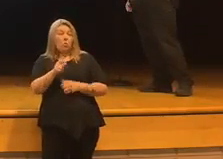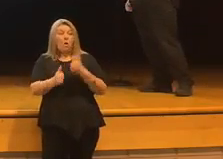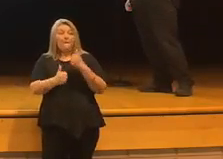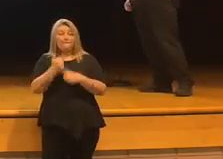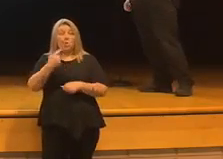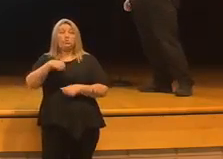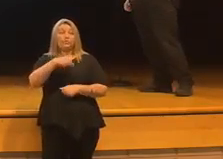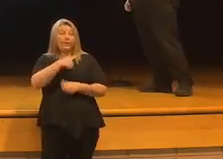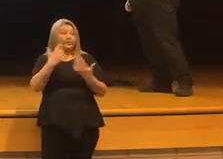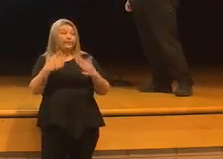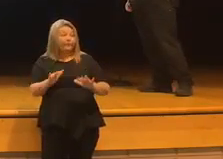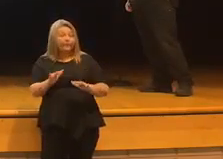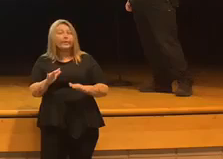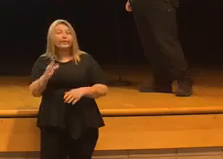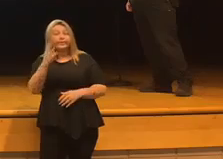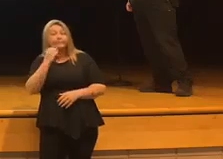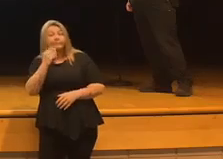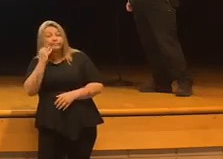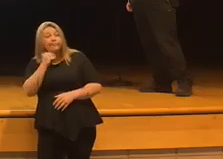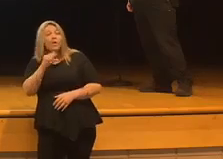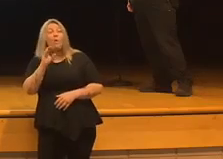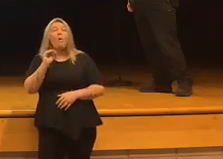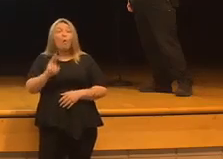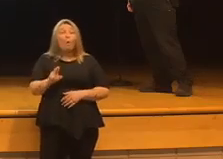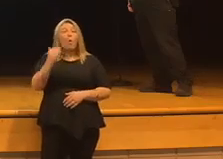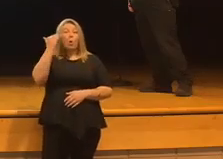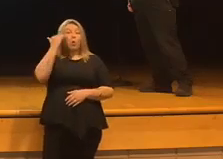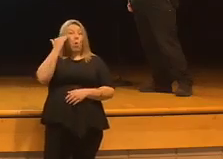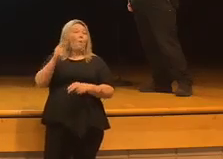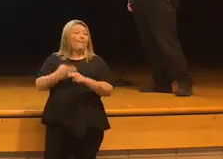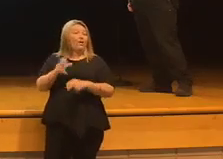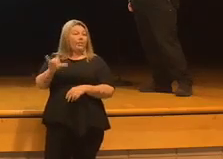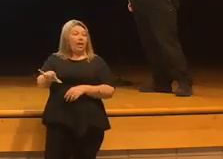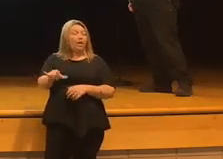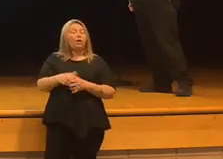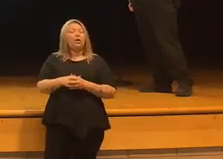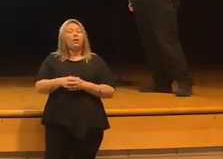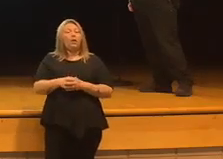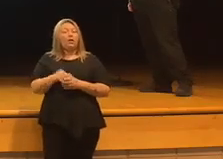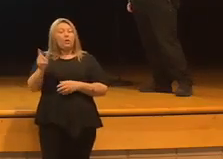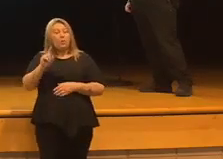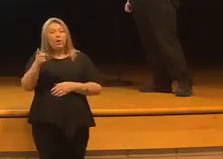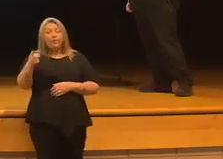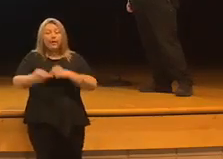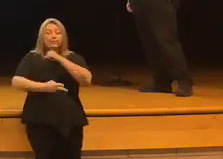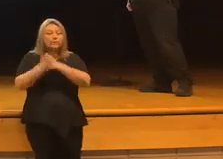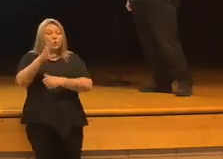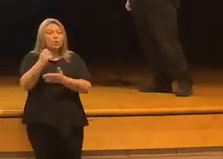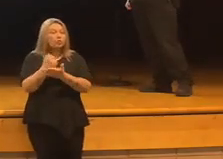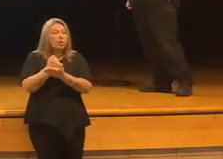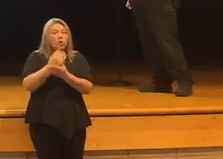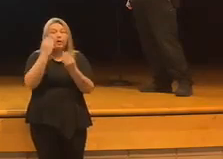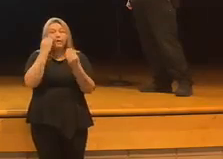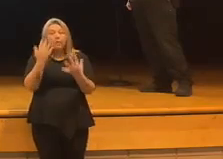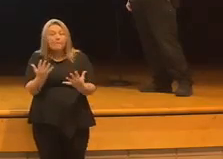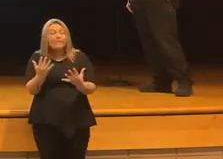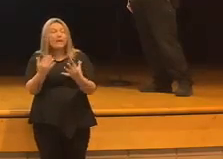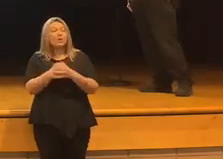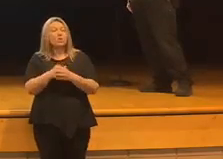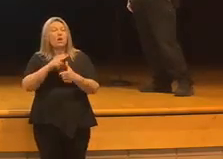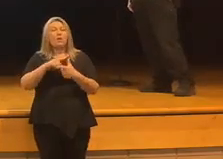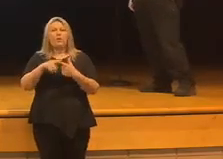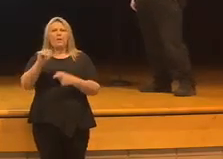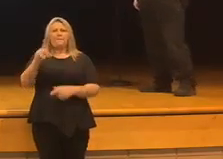us have heard of it, and some of us probably have had it happen to us, where they take your credit card information and you get a call